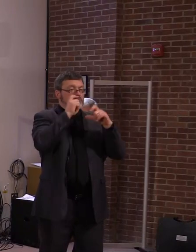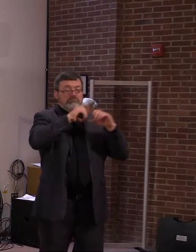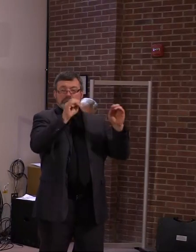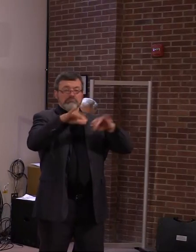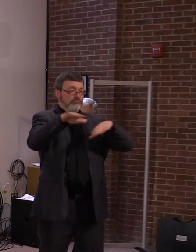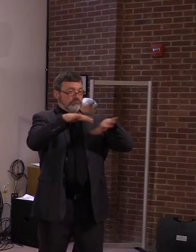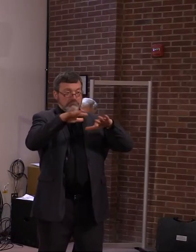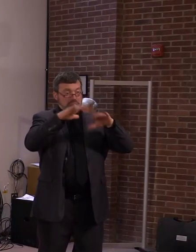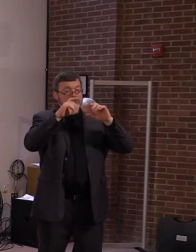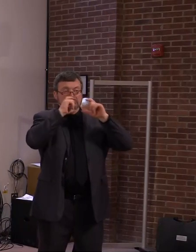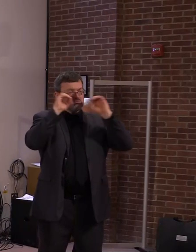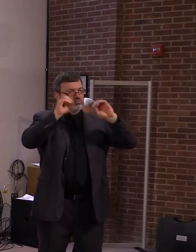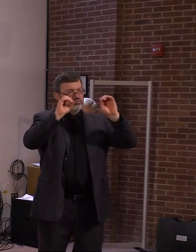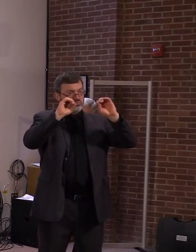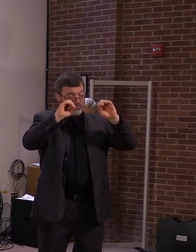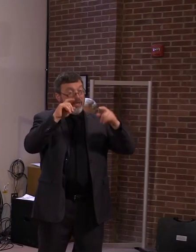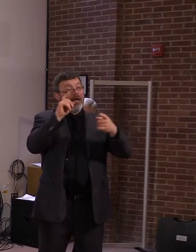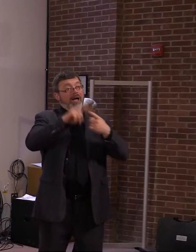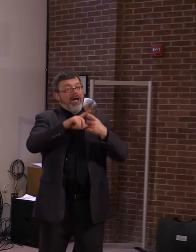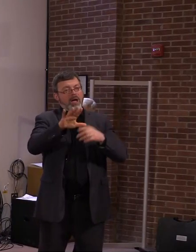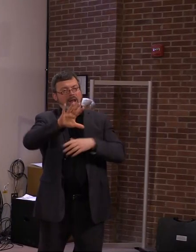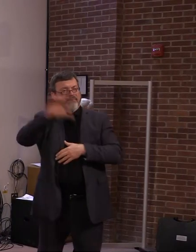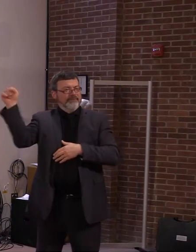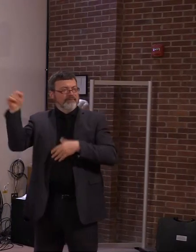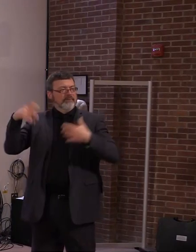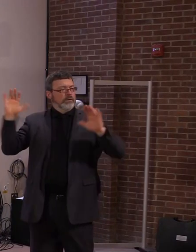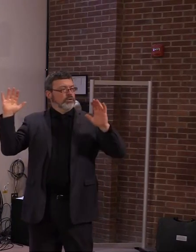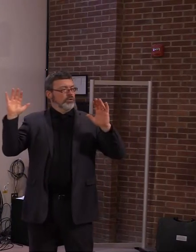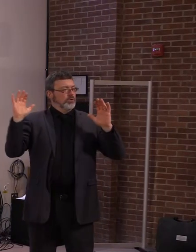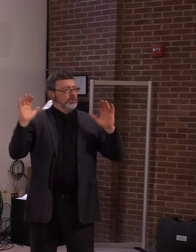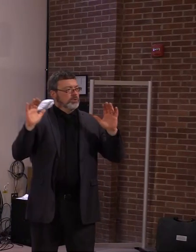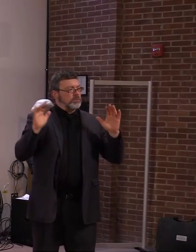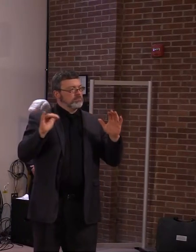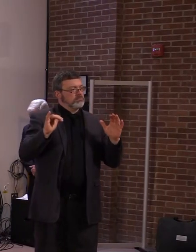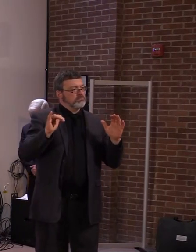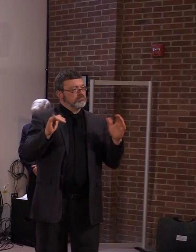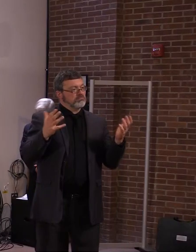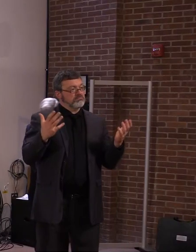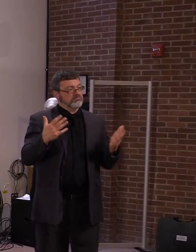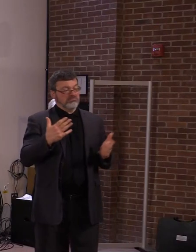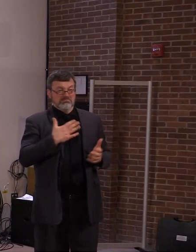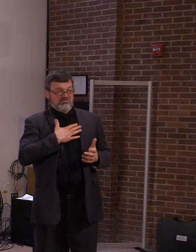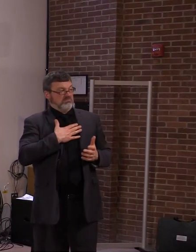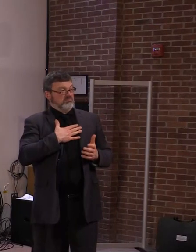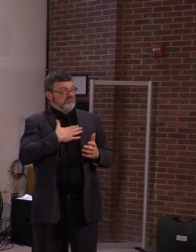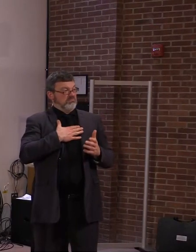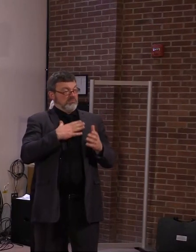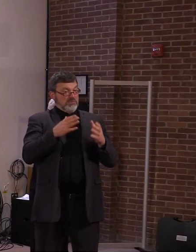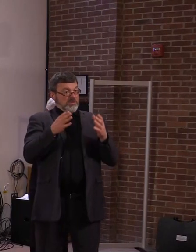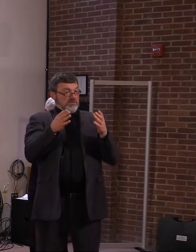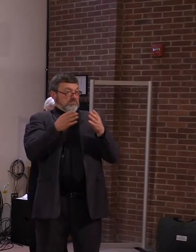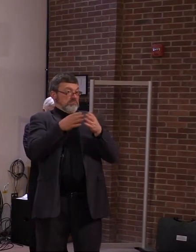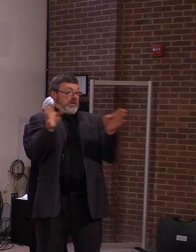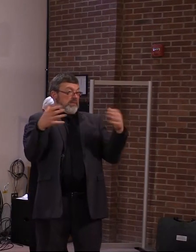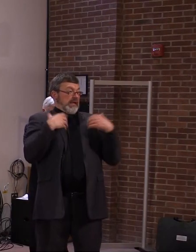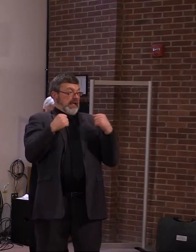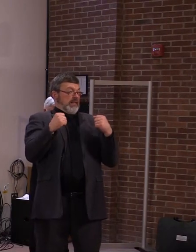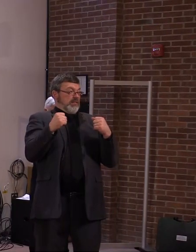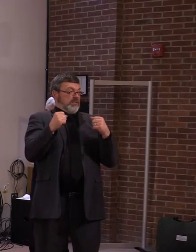certainly, as a public health official, recommend that they go back